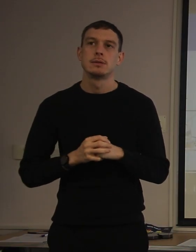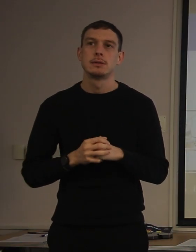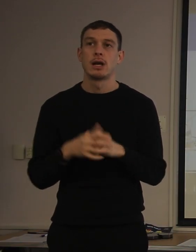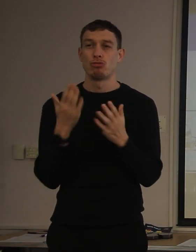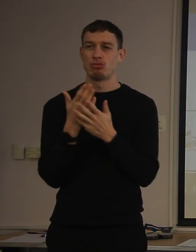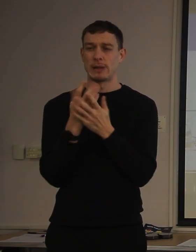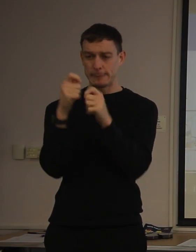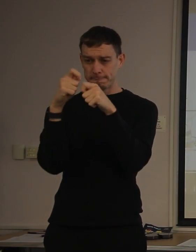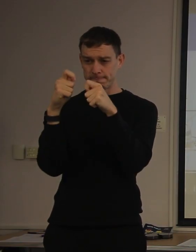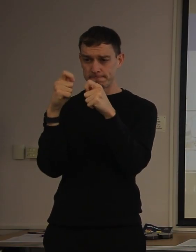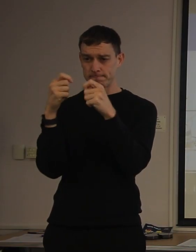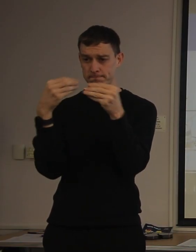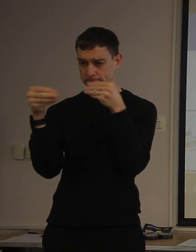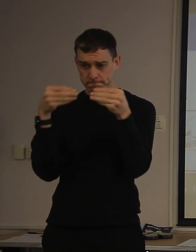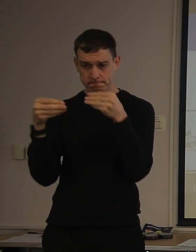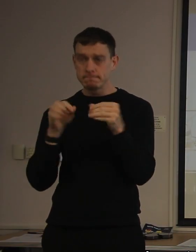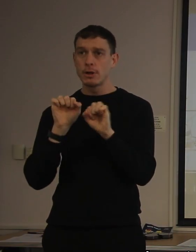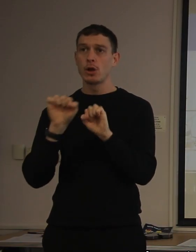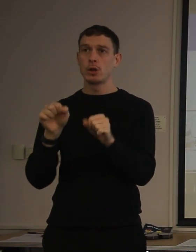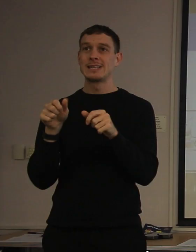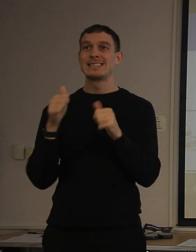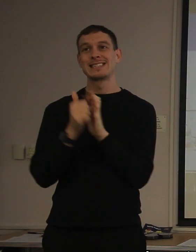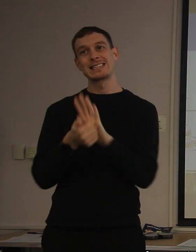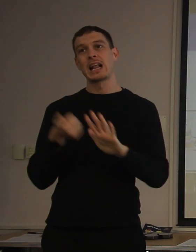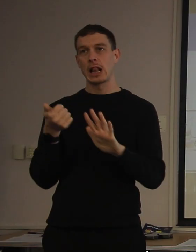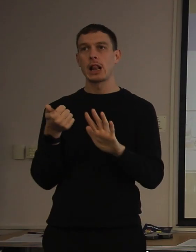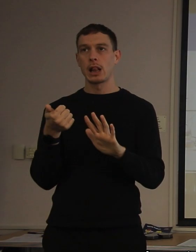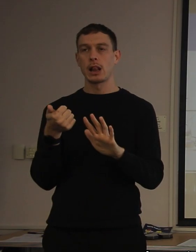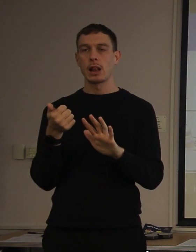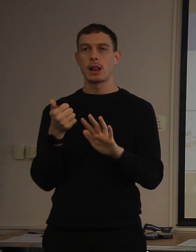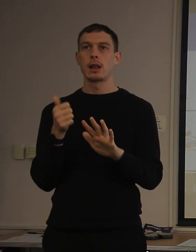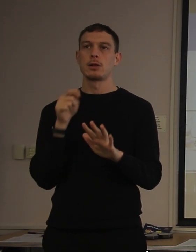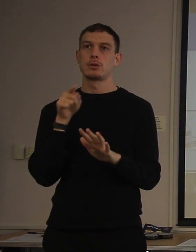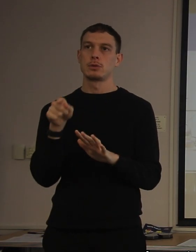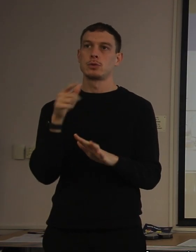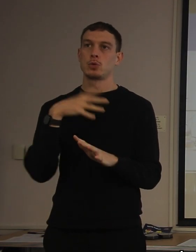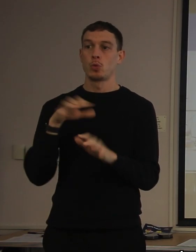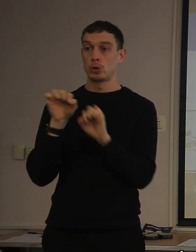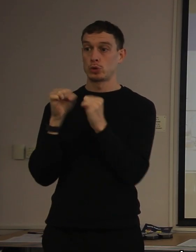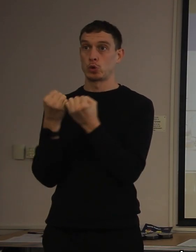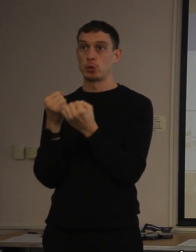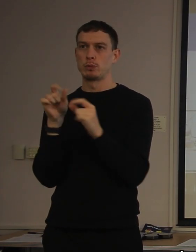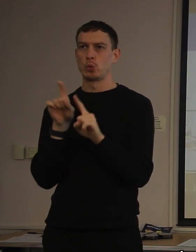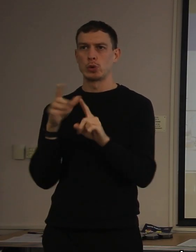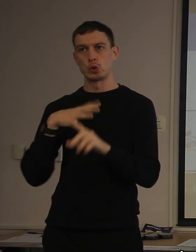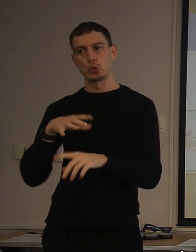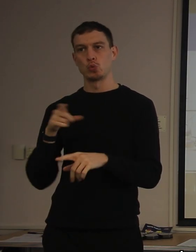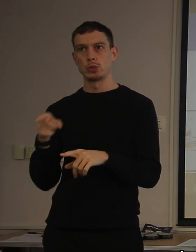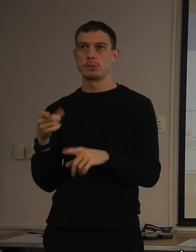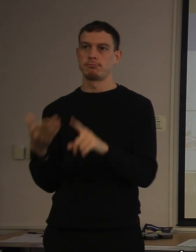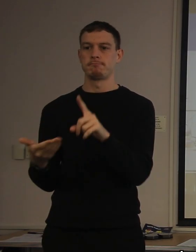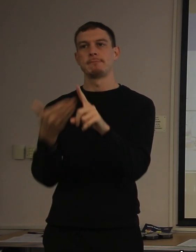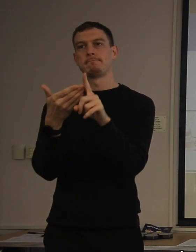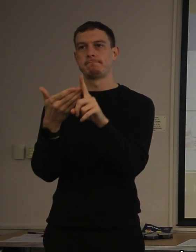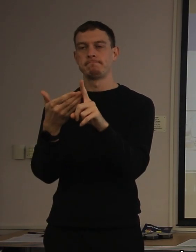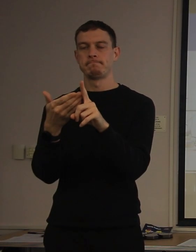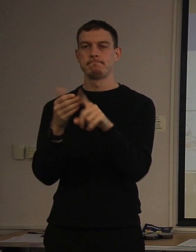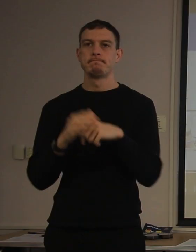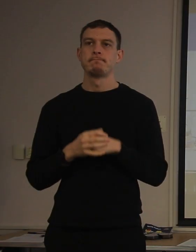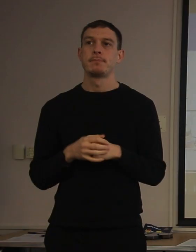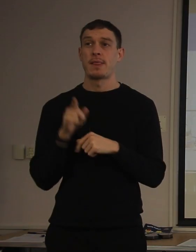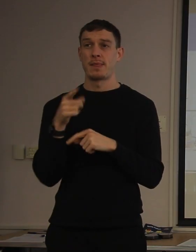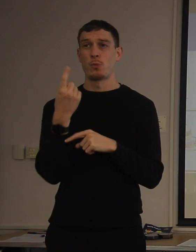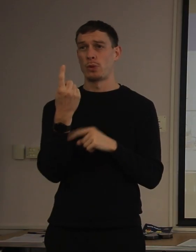tailor the skills to what it is that the small group wants to do. So that's kind of one of